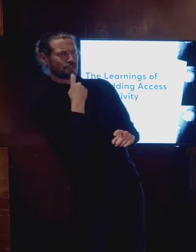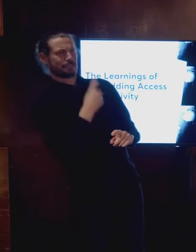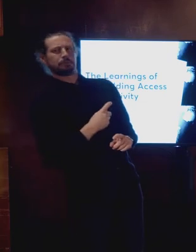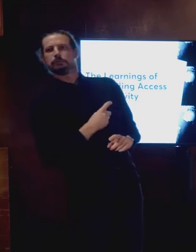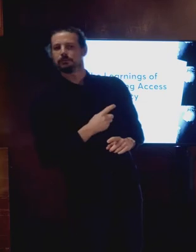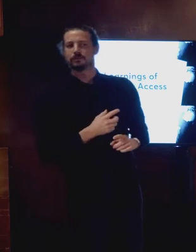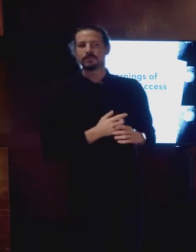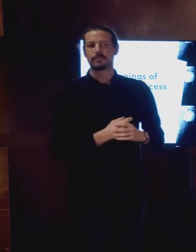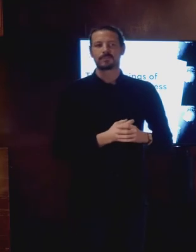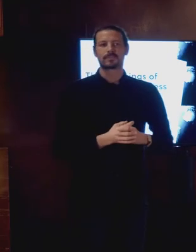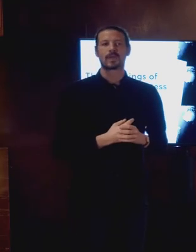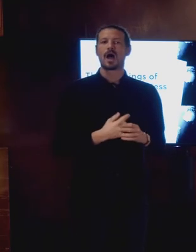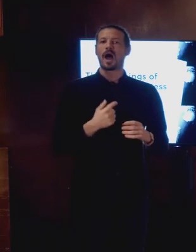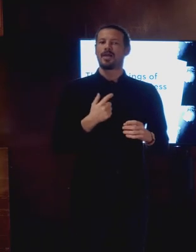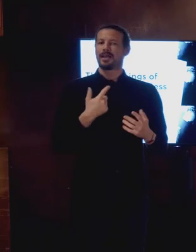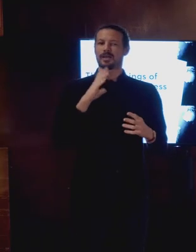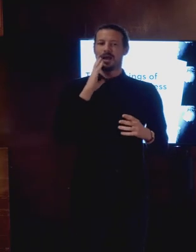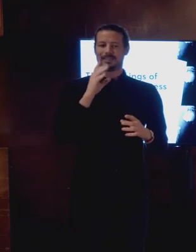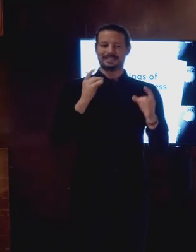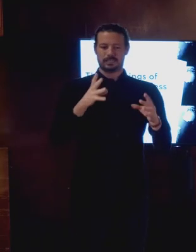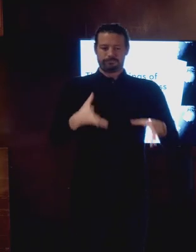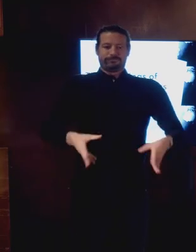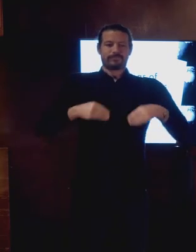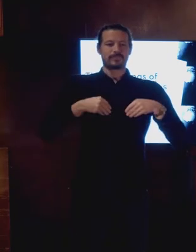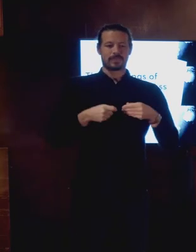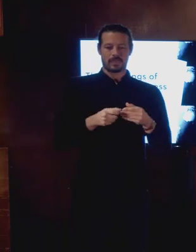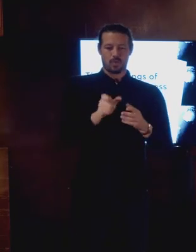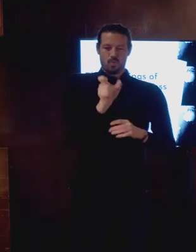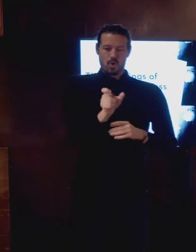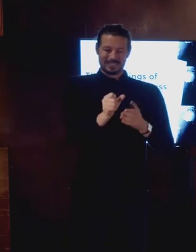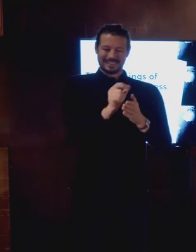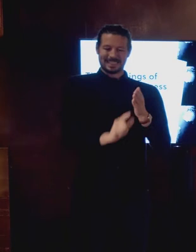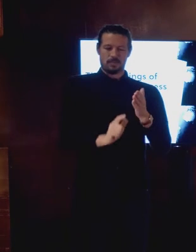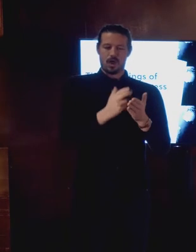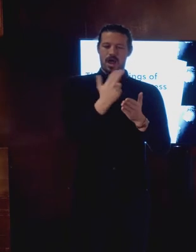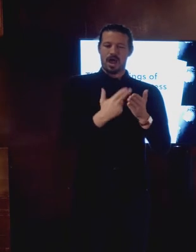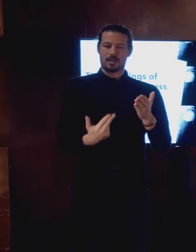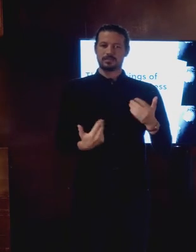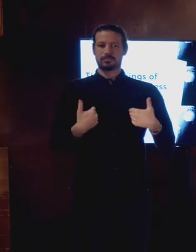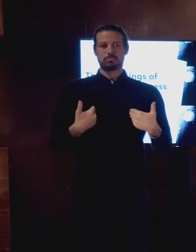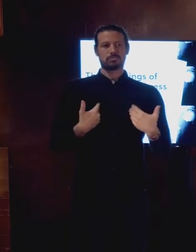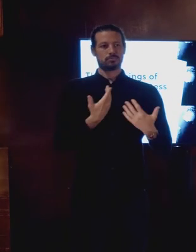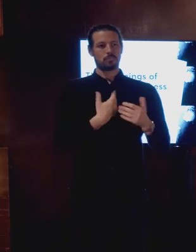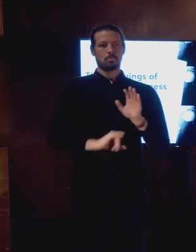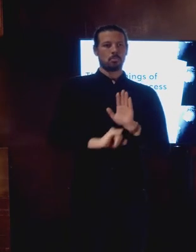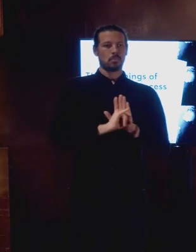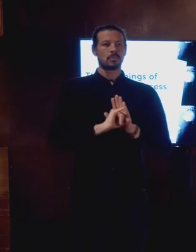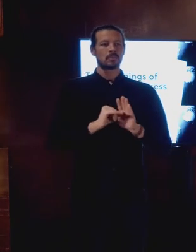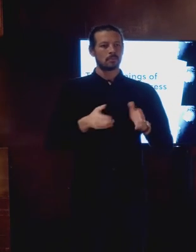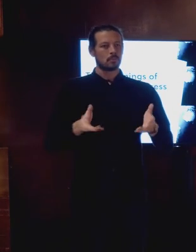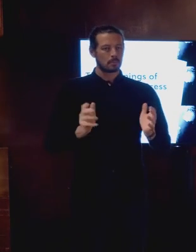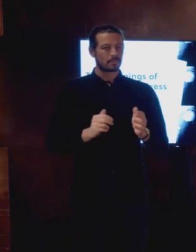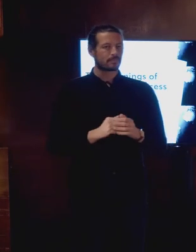was when I started owning the word disabled artist, and that I identified as that for myself. So